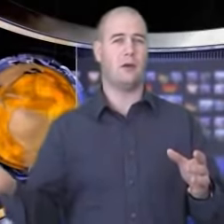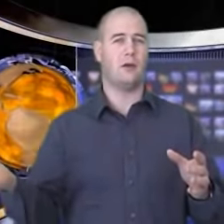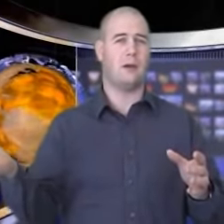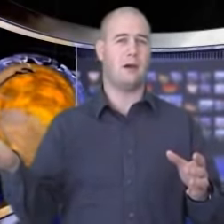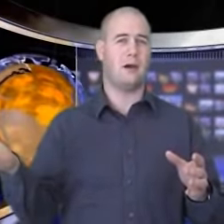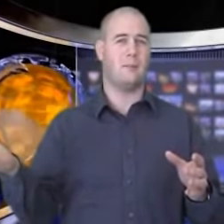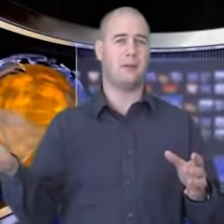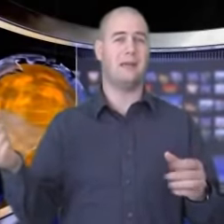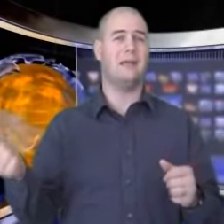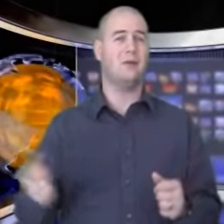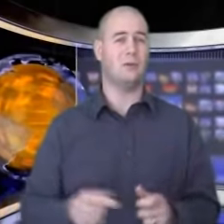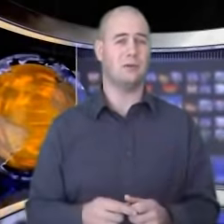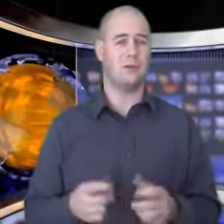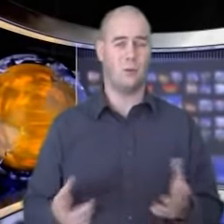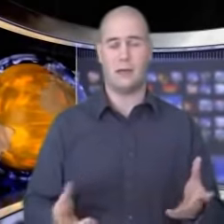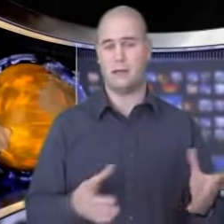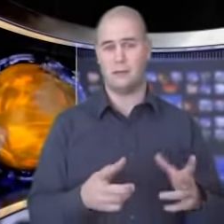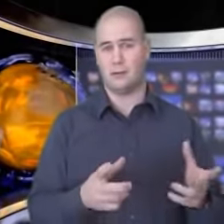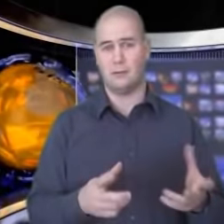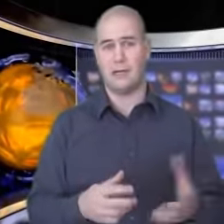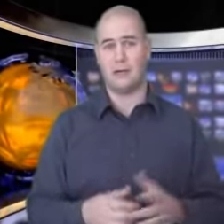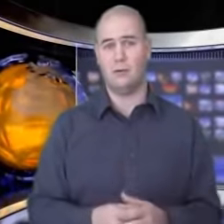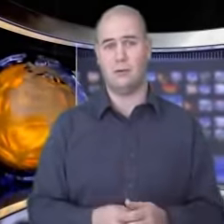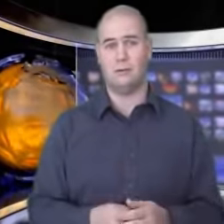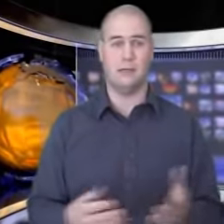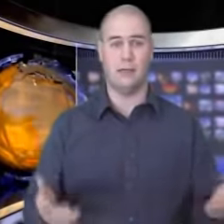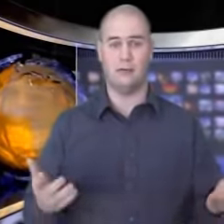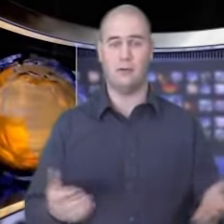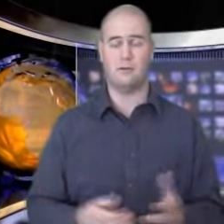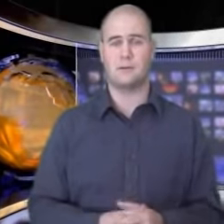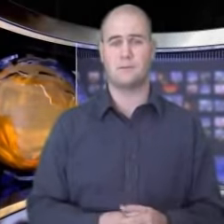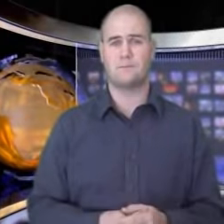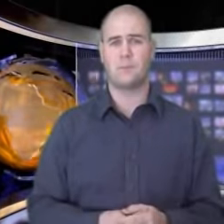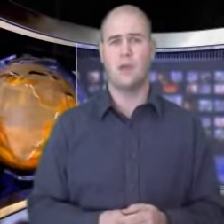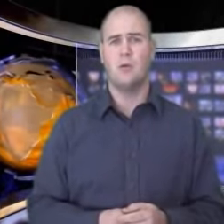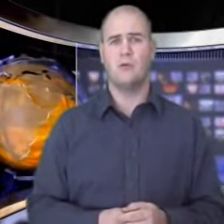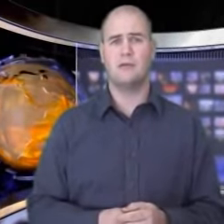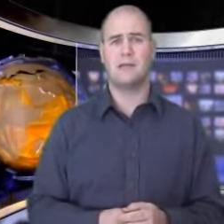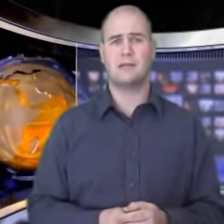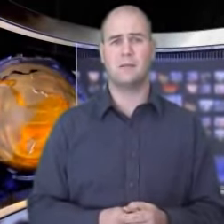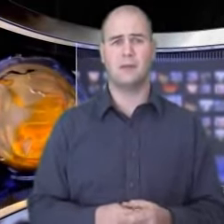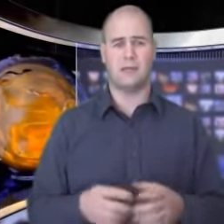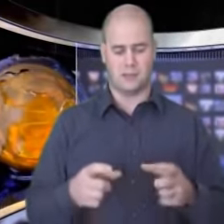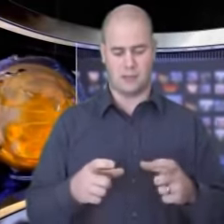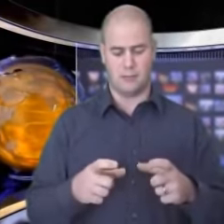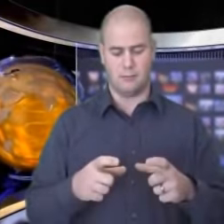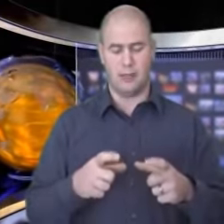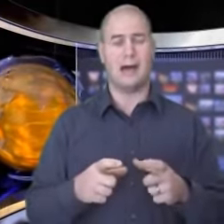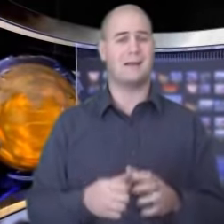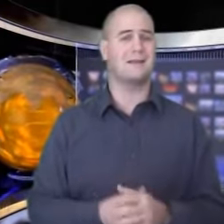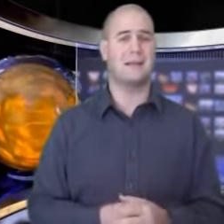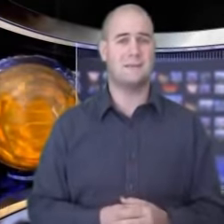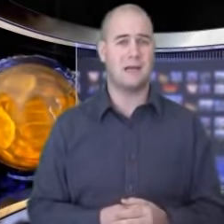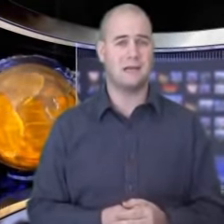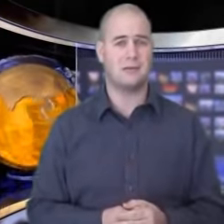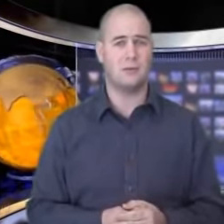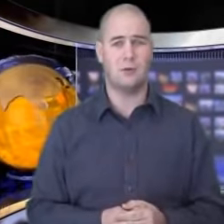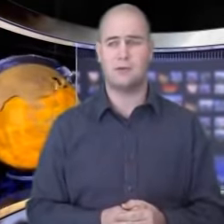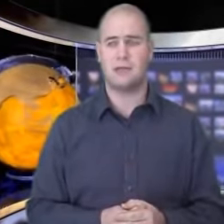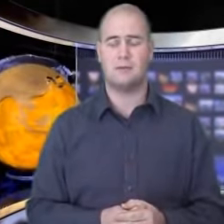going up equals the weight of the little block of wood, and then it floats. Well, if you take something that's a block the same size as the wood, same